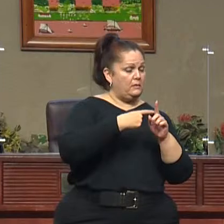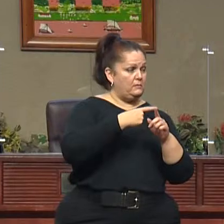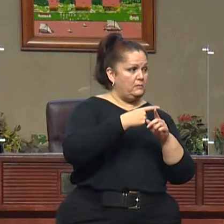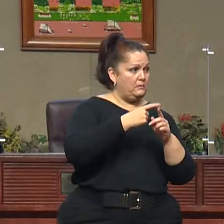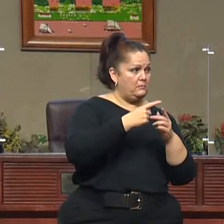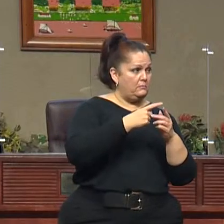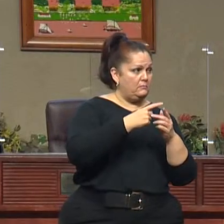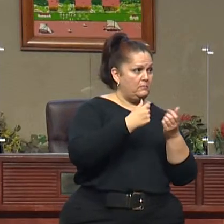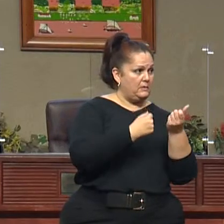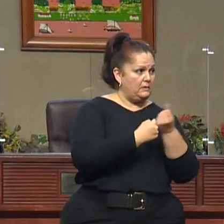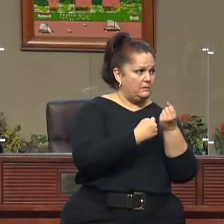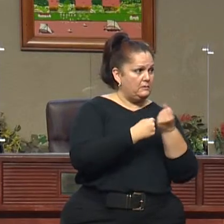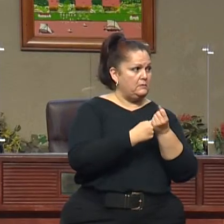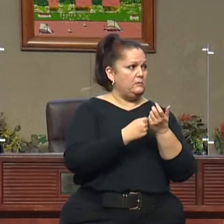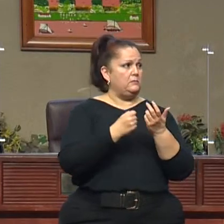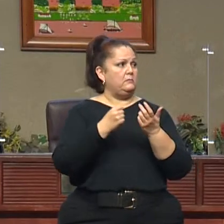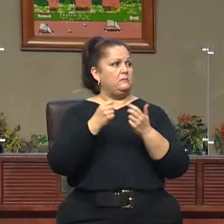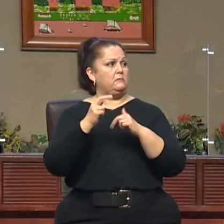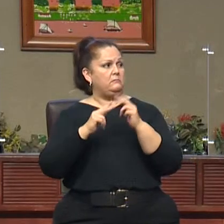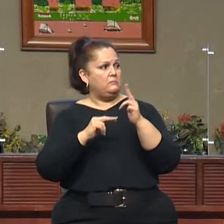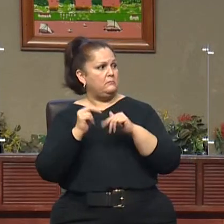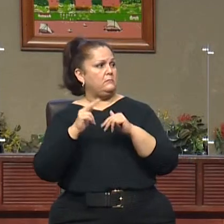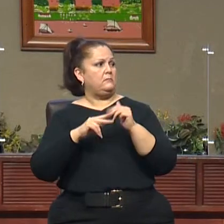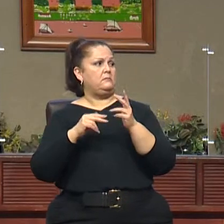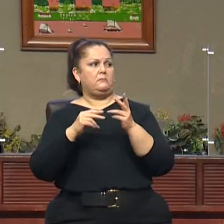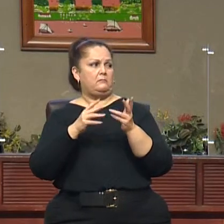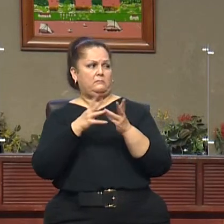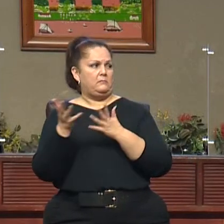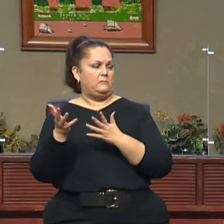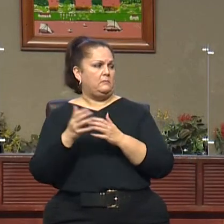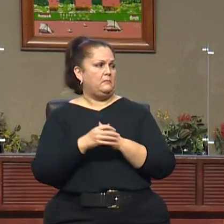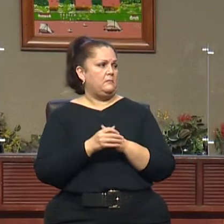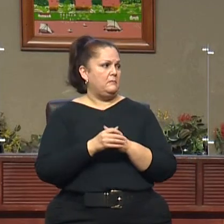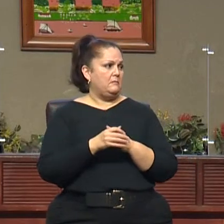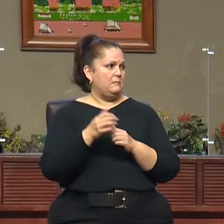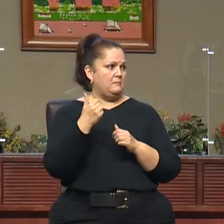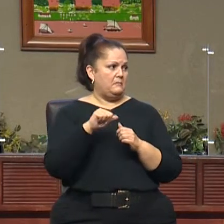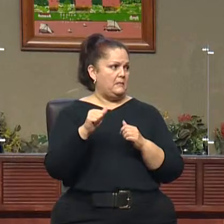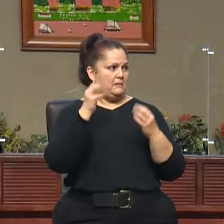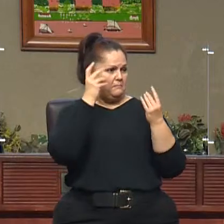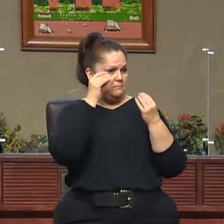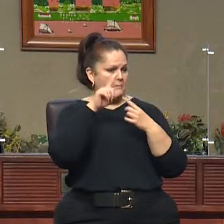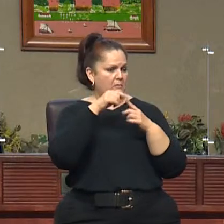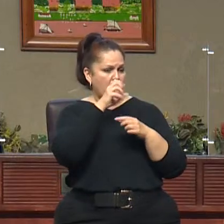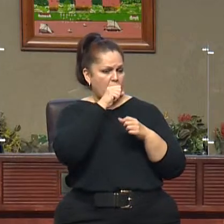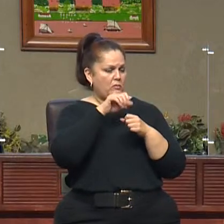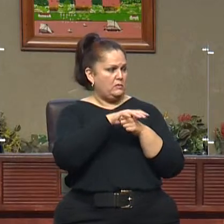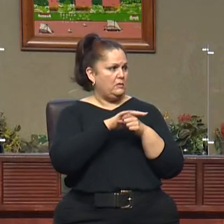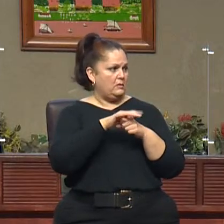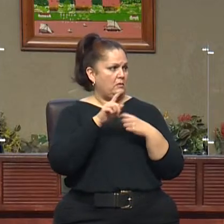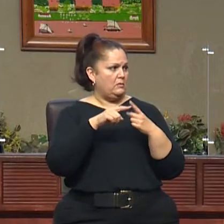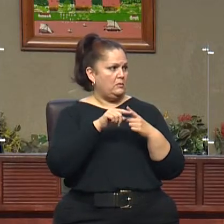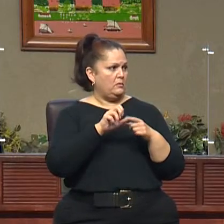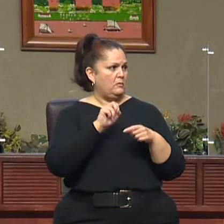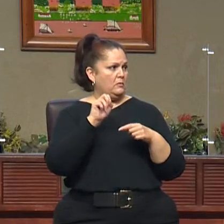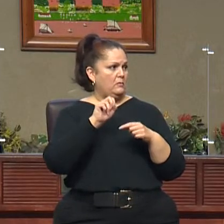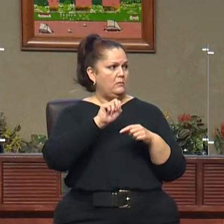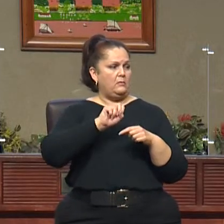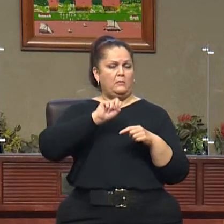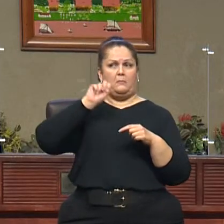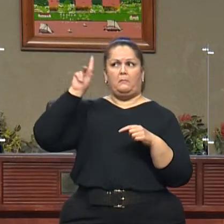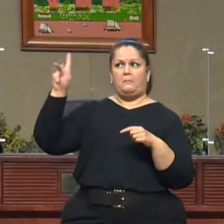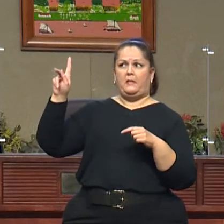assistance, infrastructure projects, et cetera? And is there any consideration by Orange County of returning to the federal government